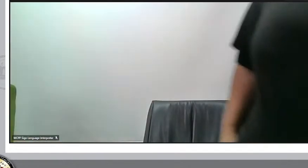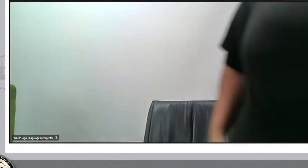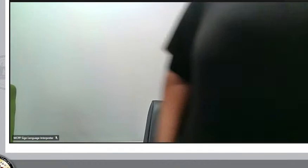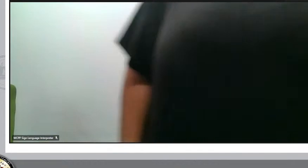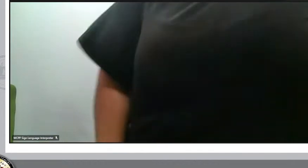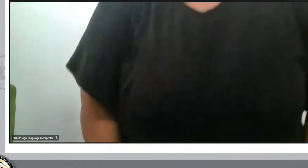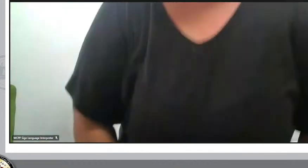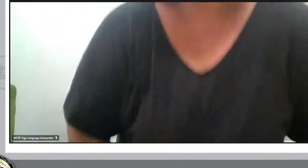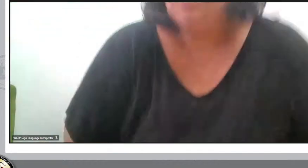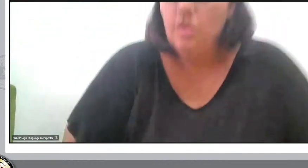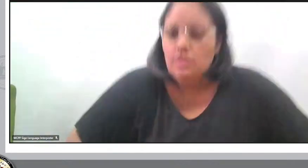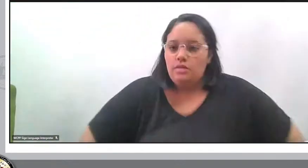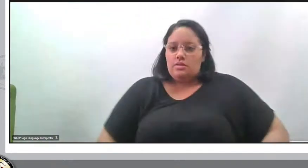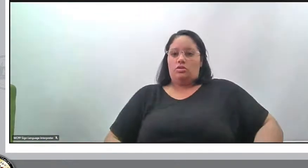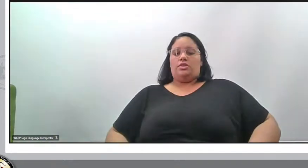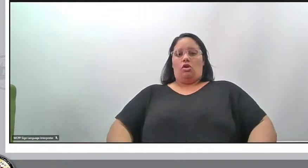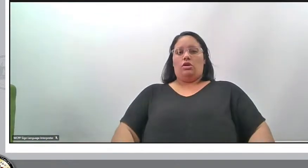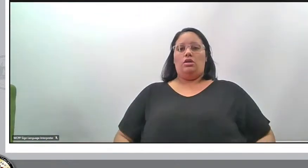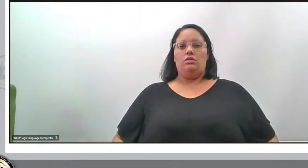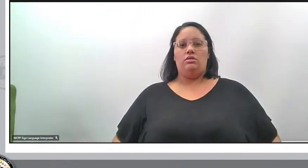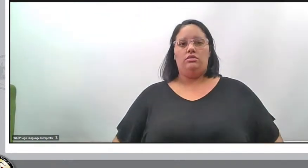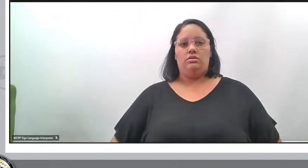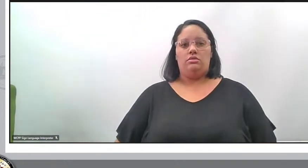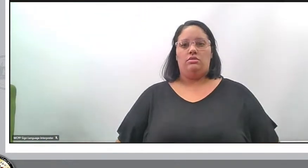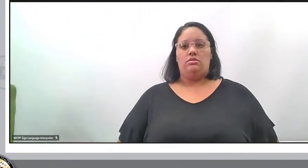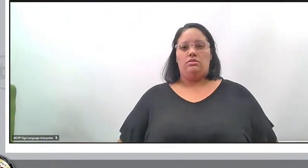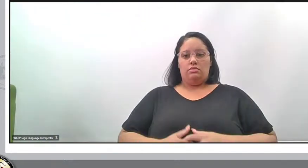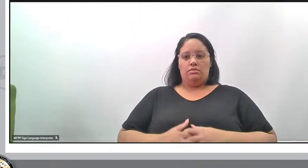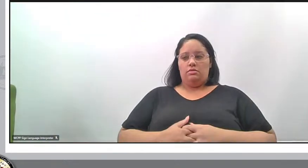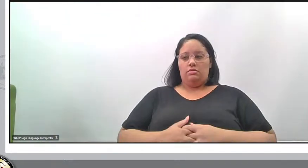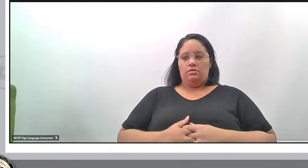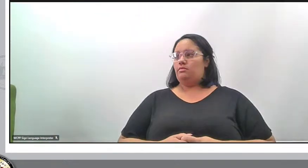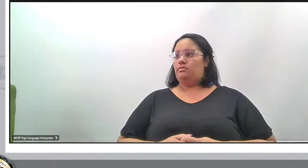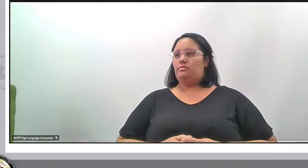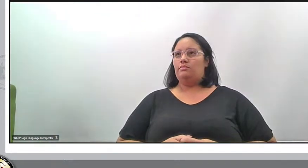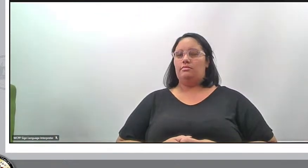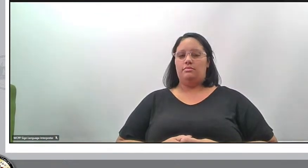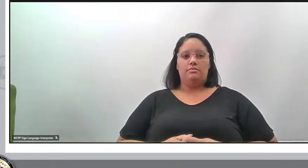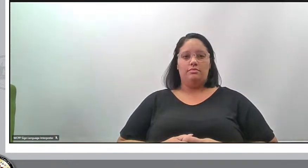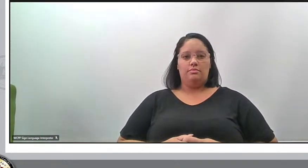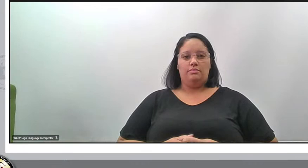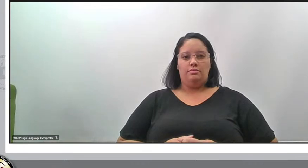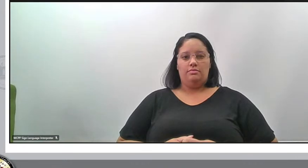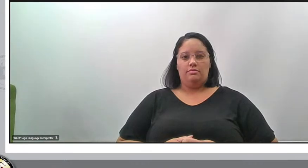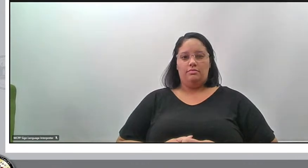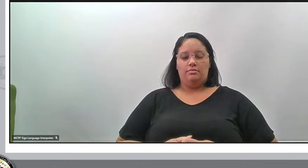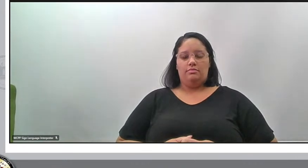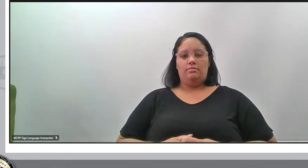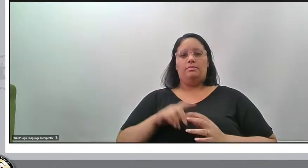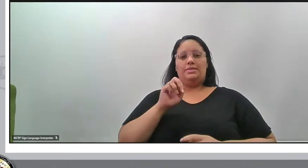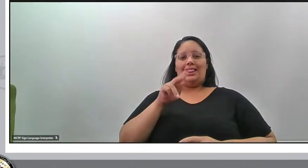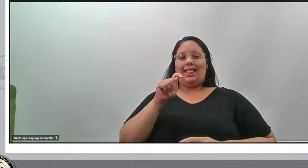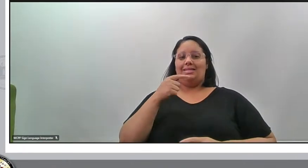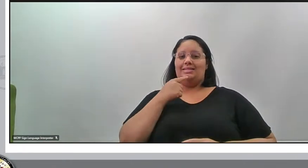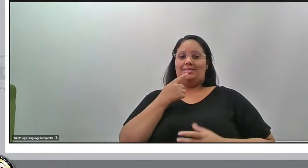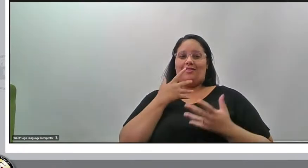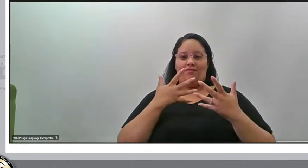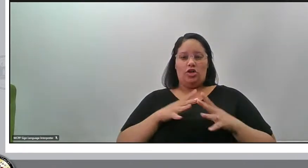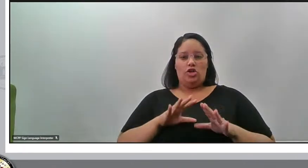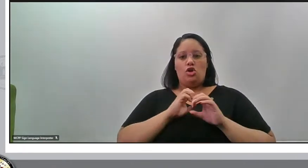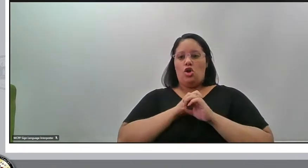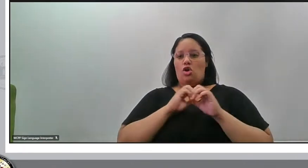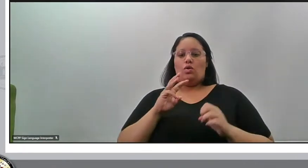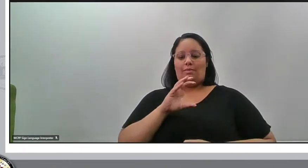held around how to manage overtime in light of what Mr. Titus said, that no